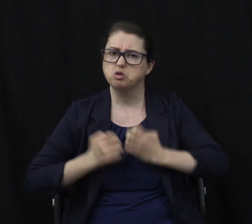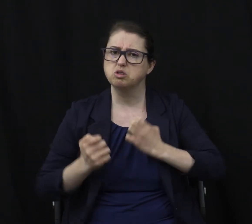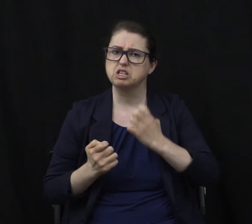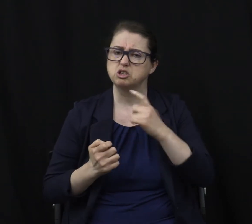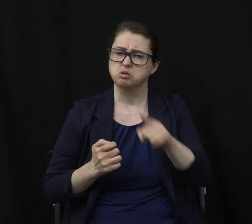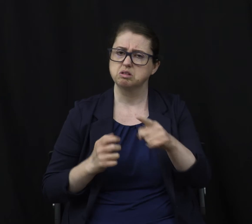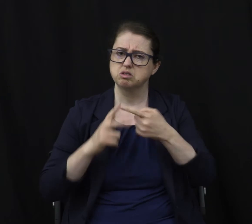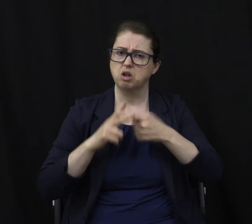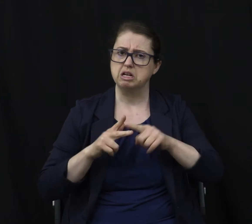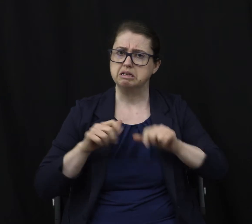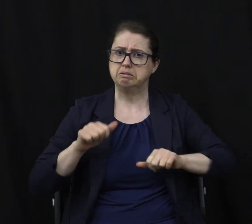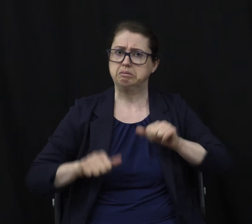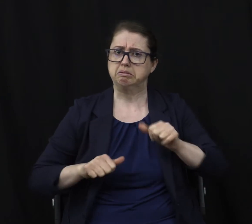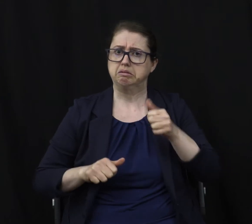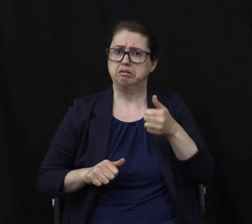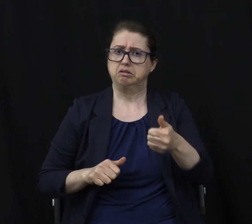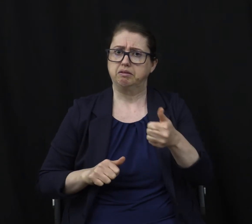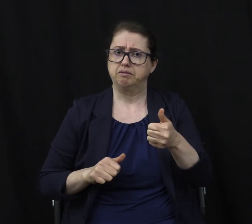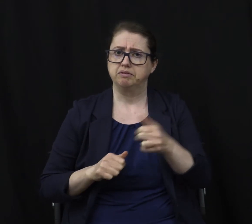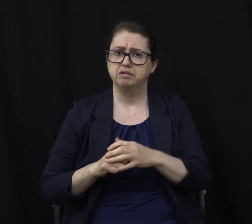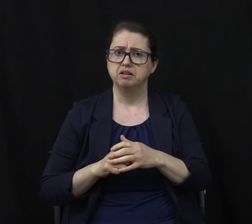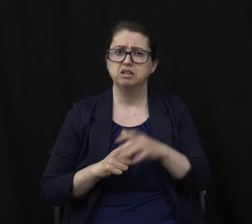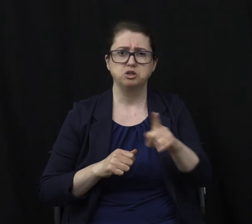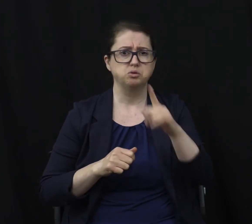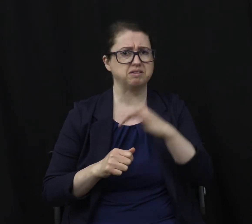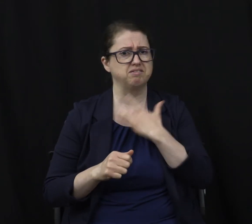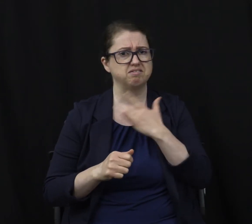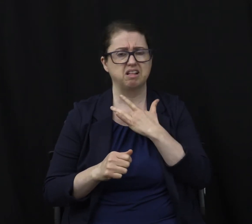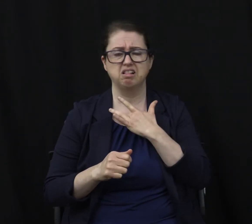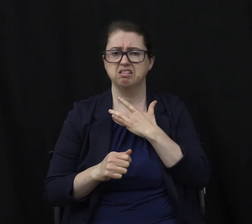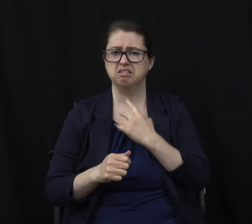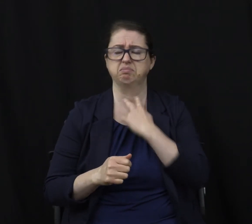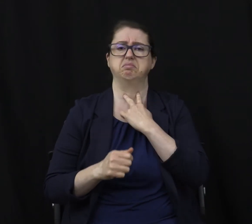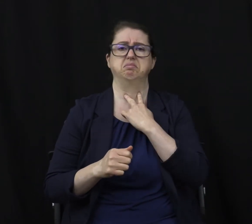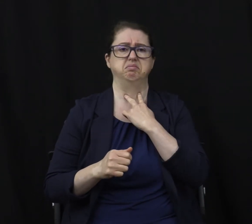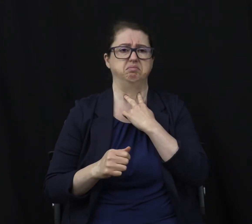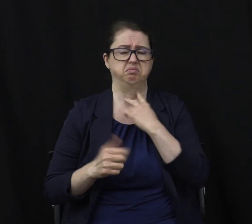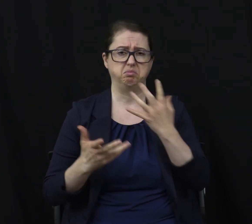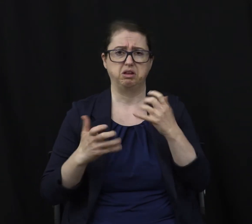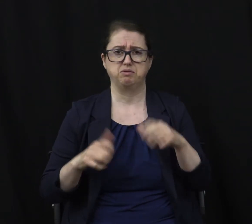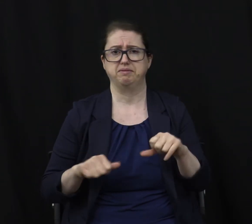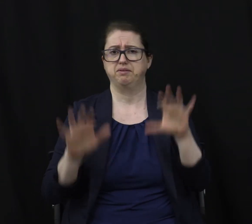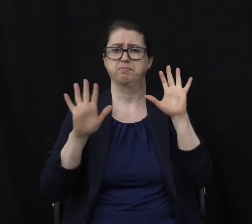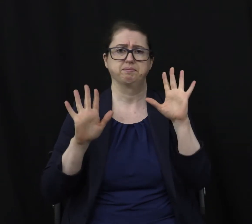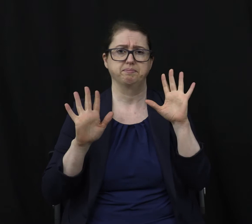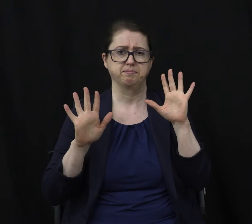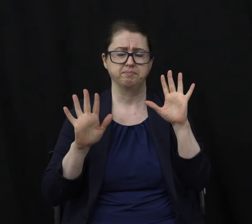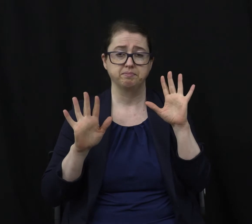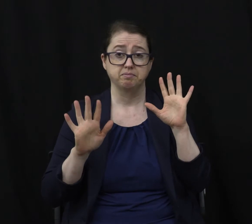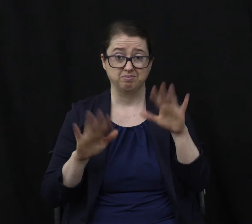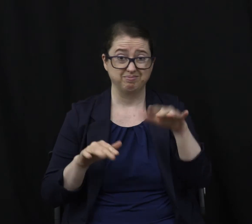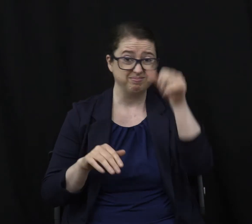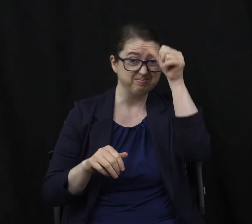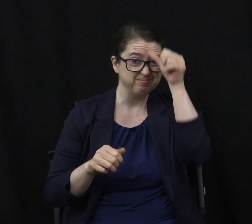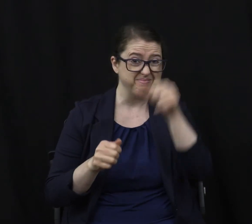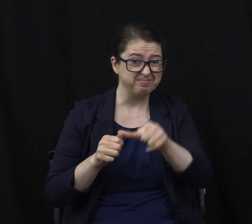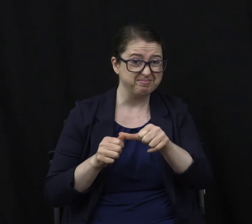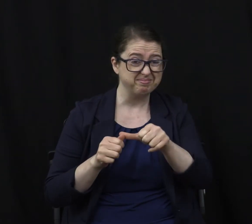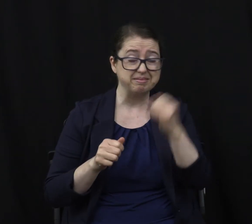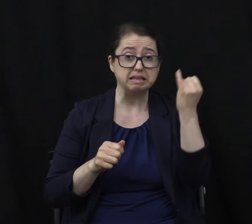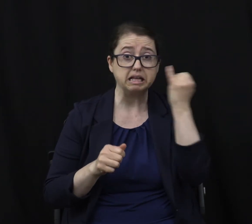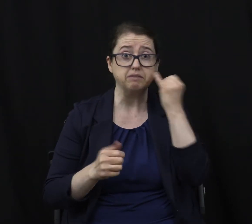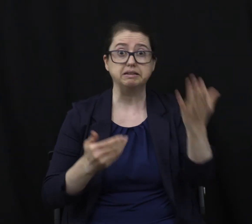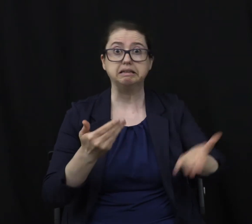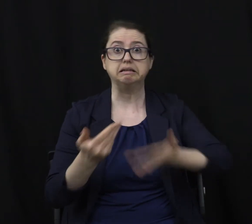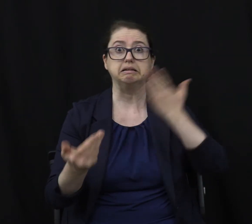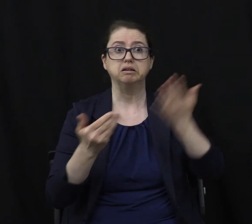a wall and you'll want to give up. Remember, if things were easy, everybody would be doing it. Now, the